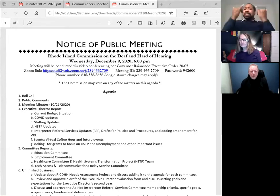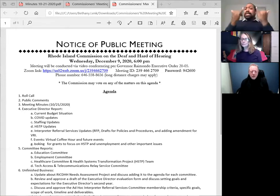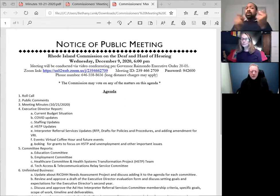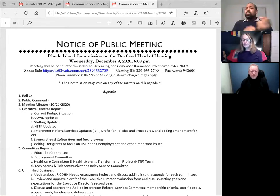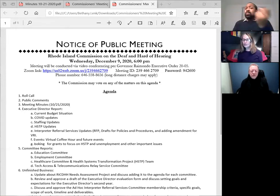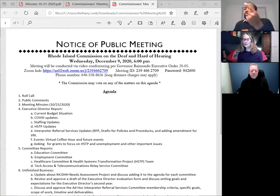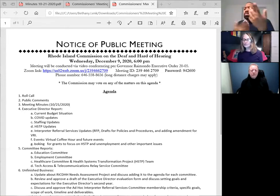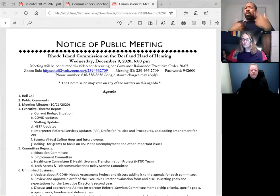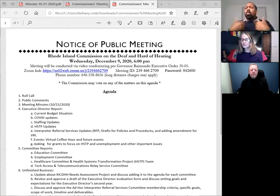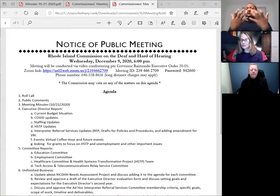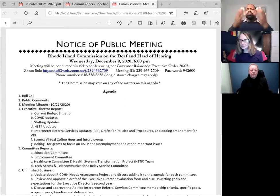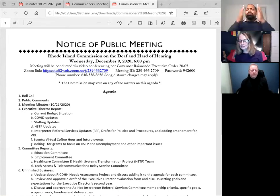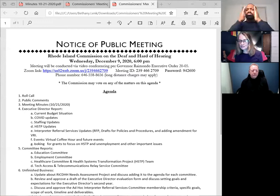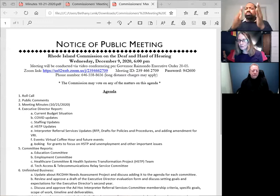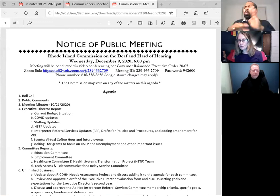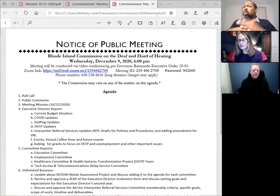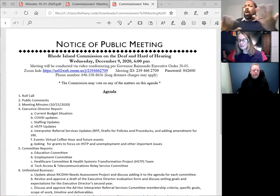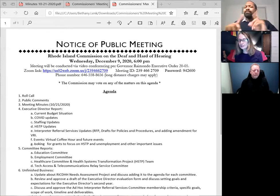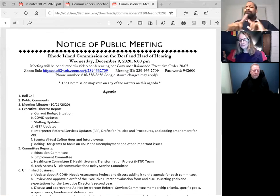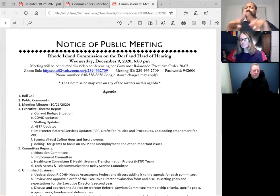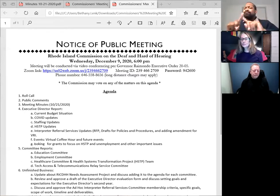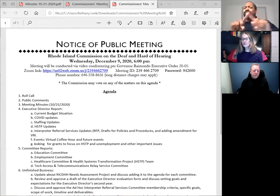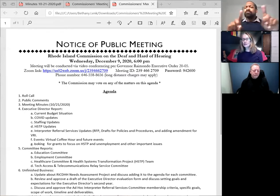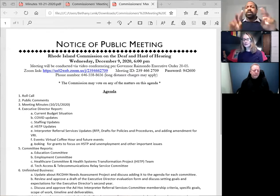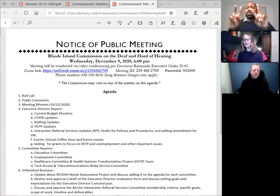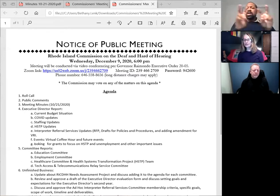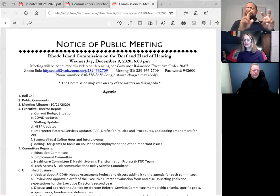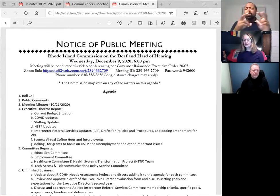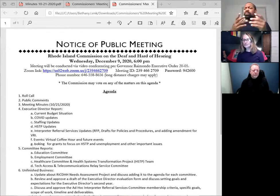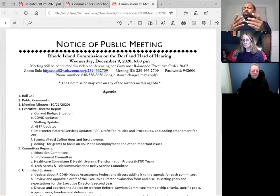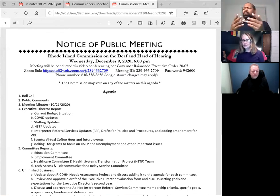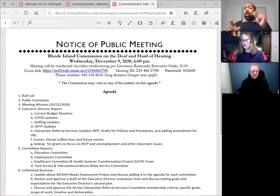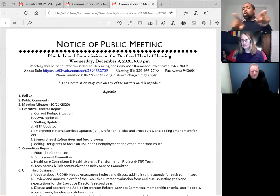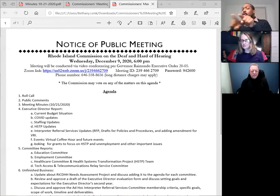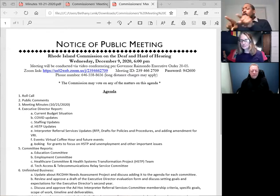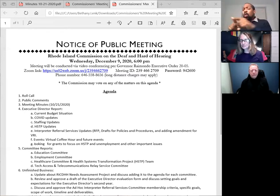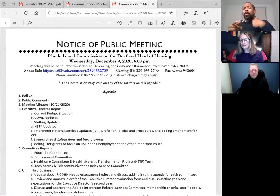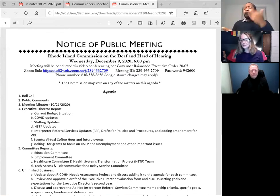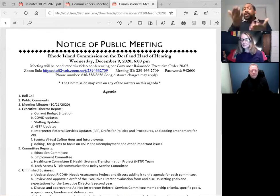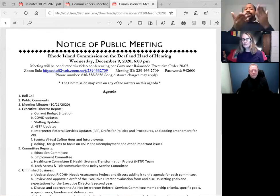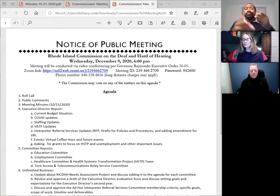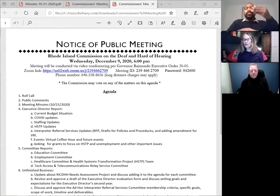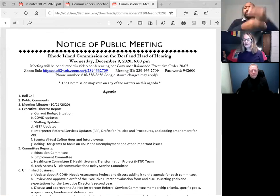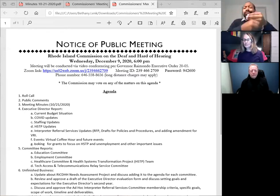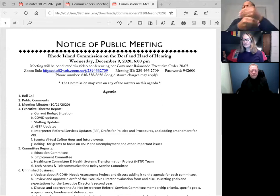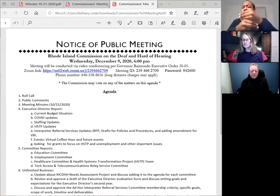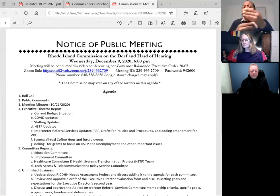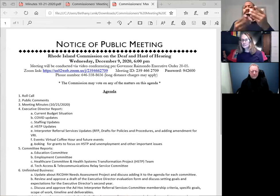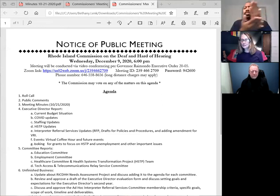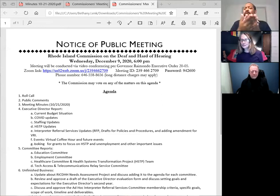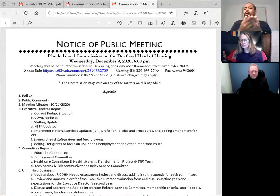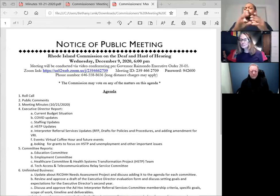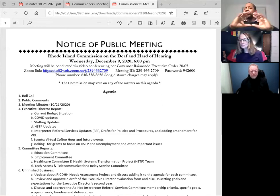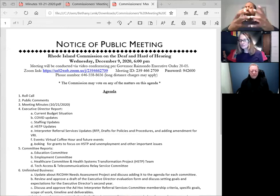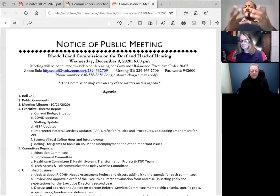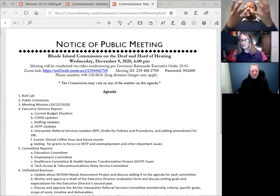Racial we're justice. looking at social justice and equality, and we've worked very hard on that during Deaf Awareness Month. We've brought up issues and